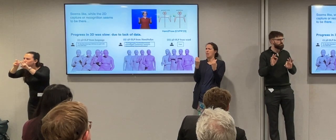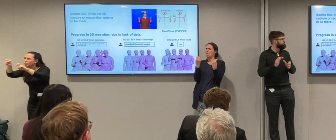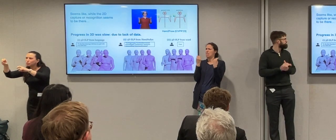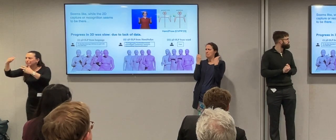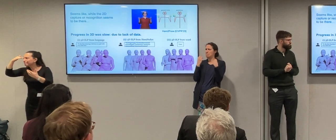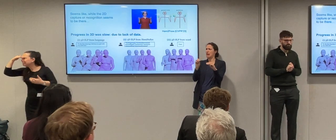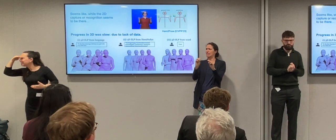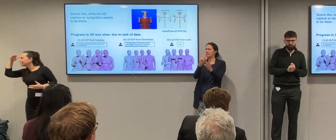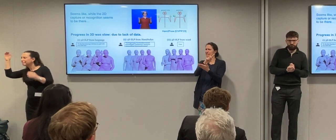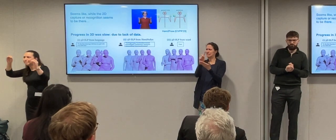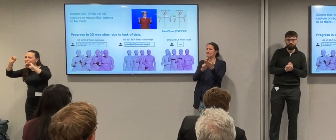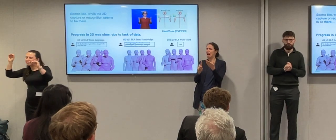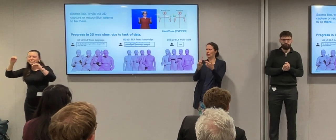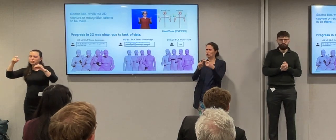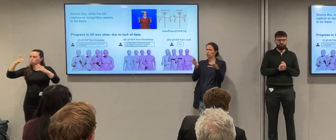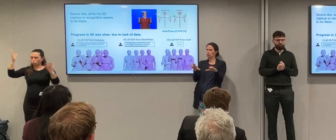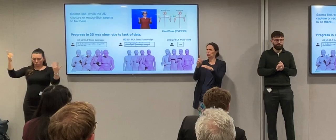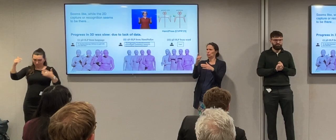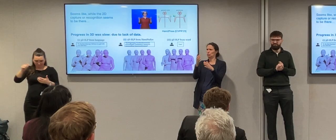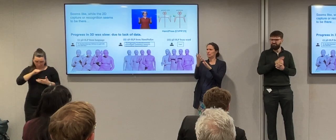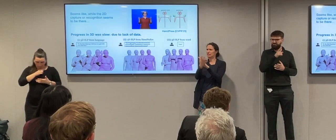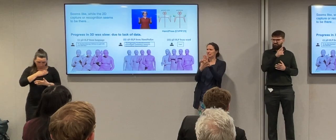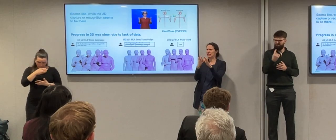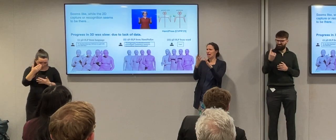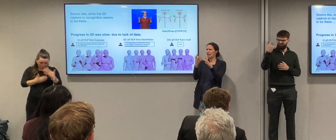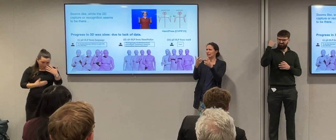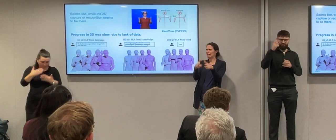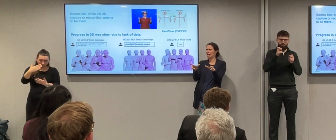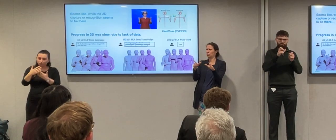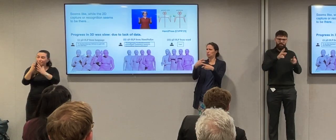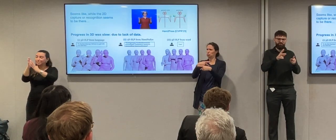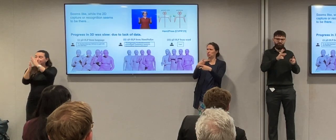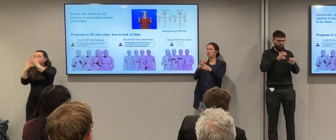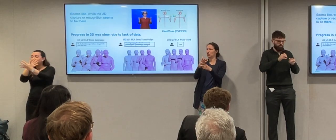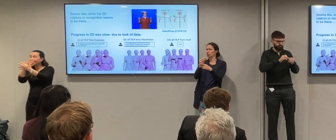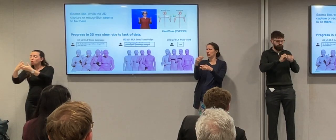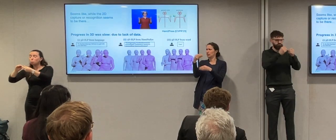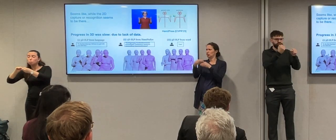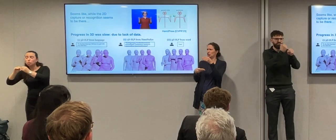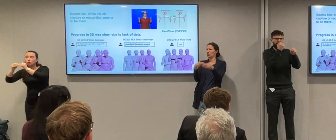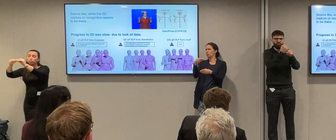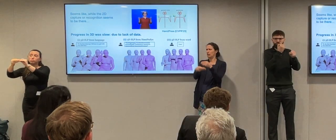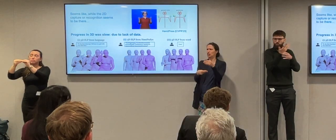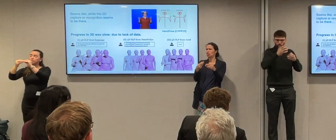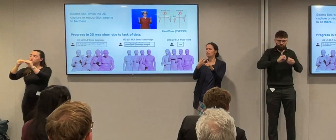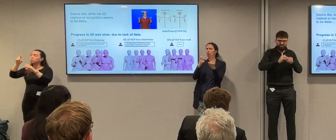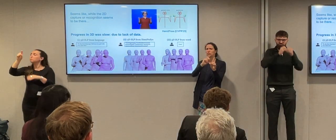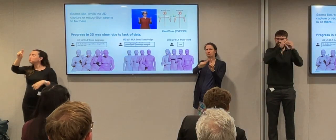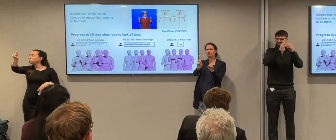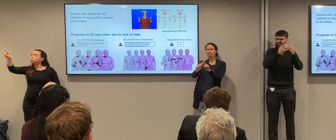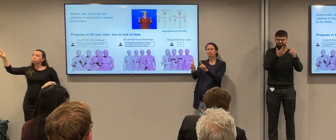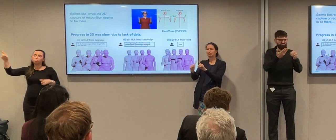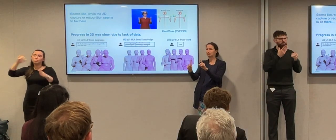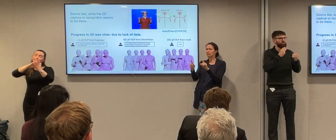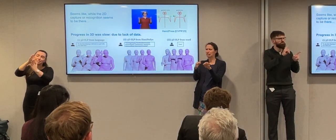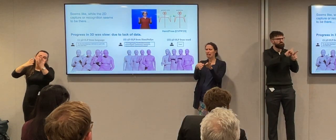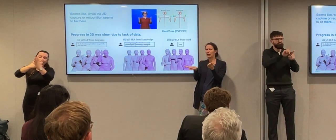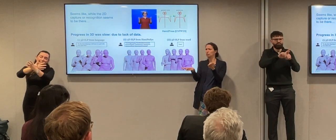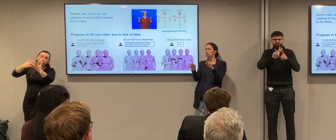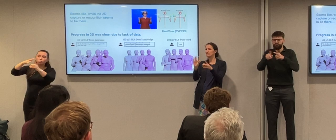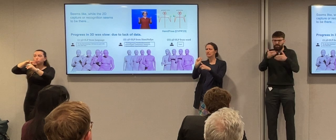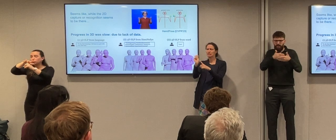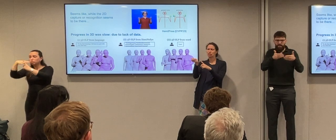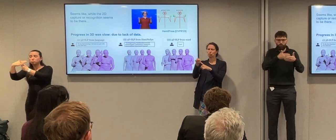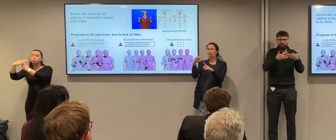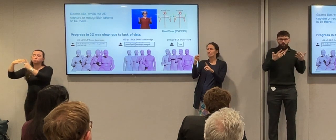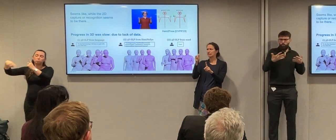that were designed to do sign language production and generation from different kinds of languages or different conditioning